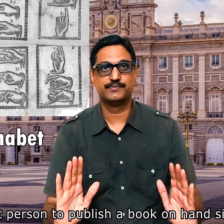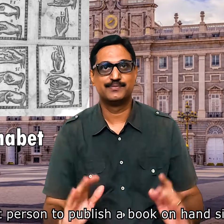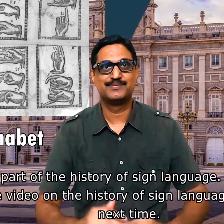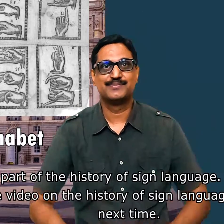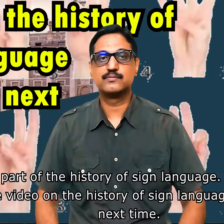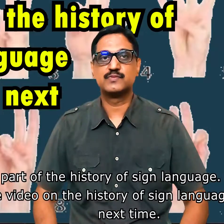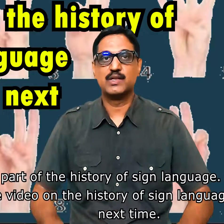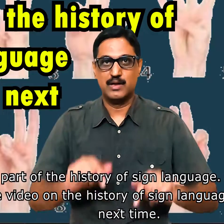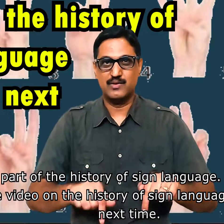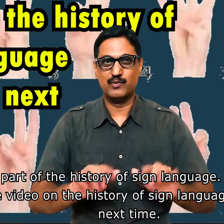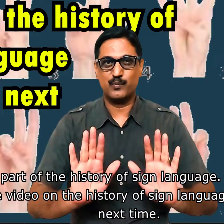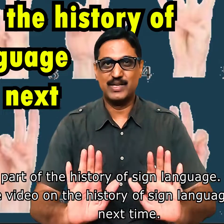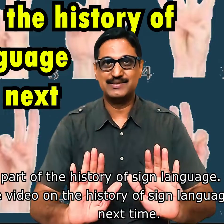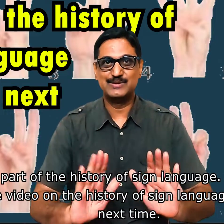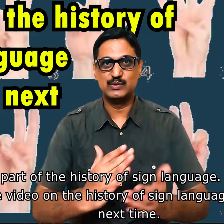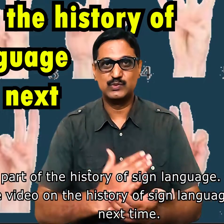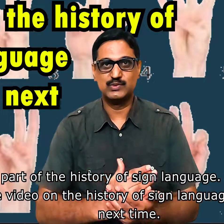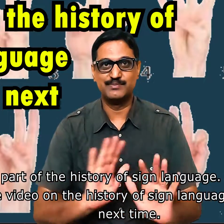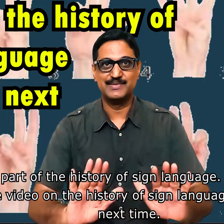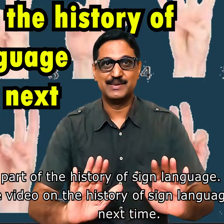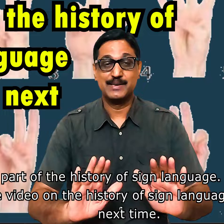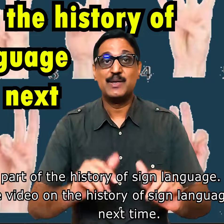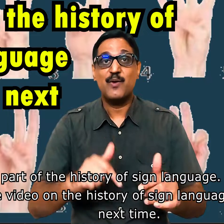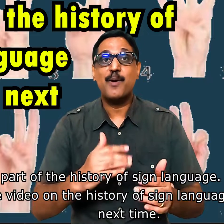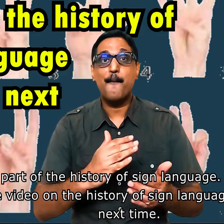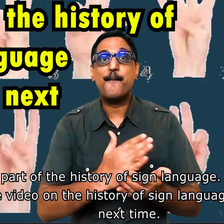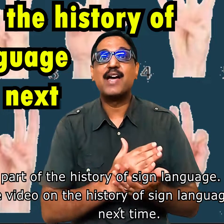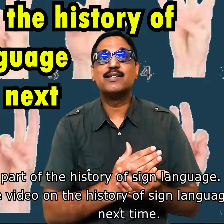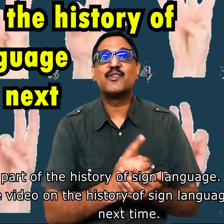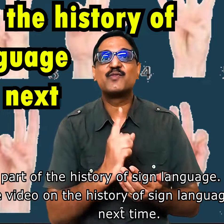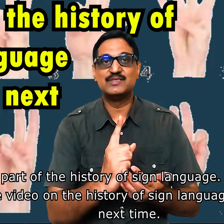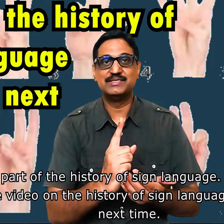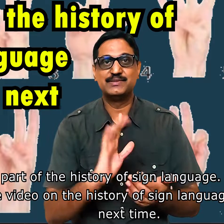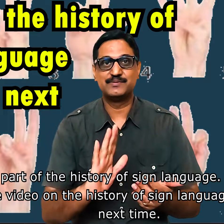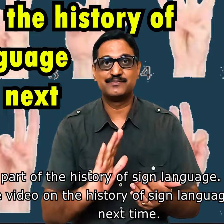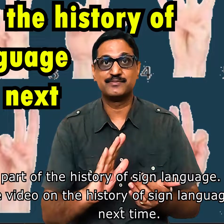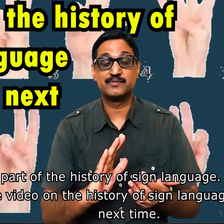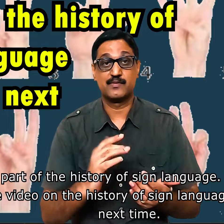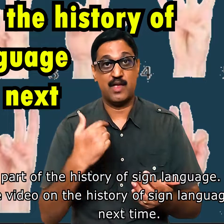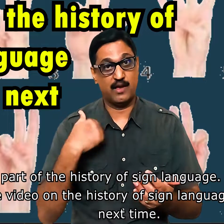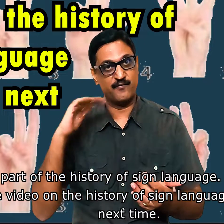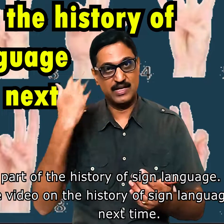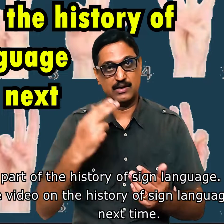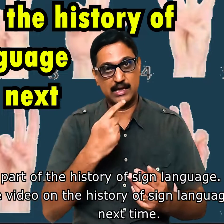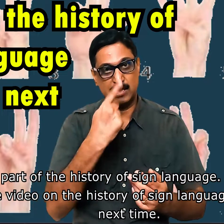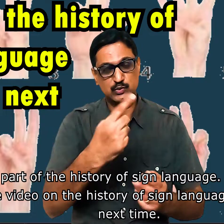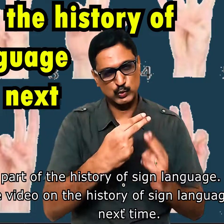signs. This is the first part of the history of sign language. I will make one more